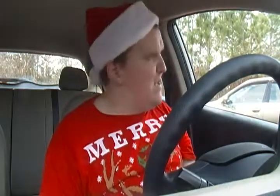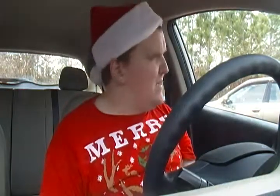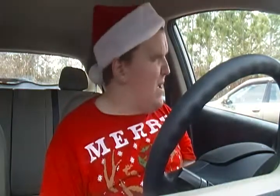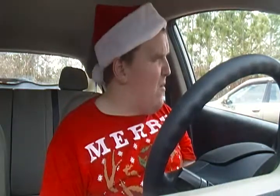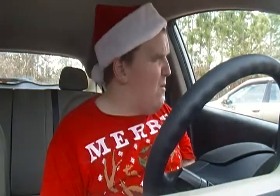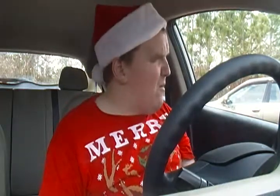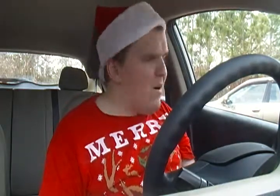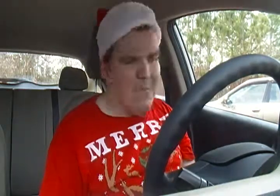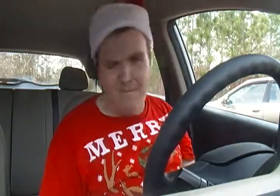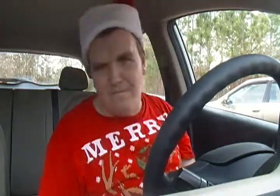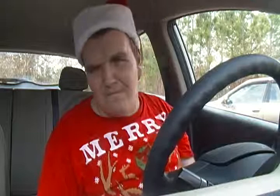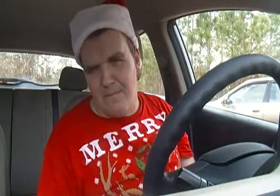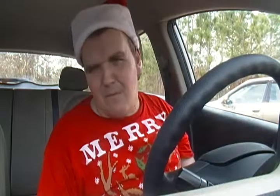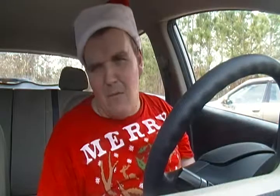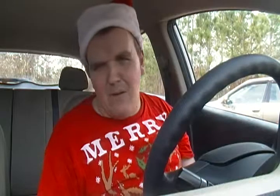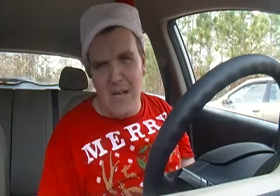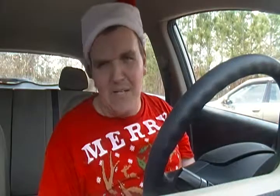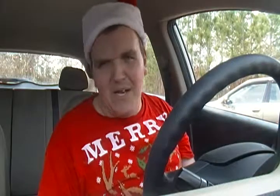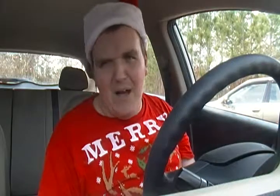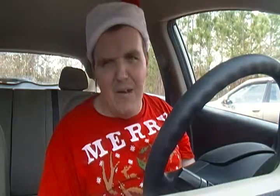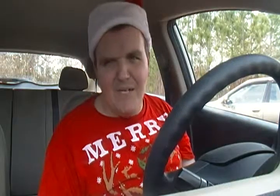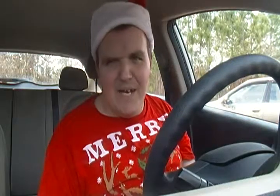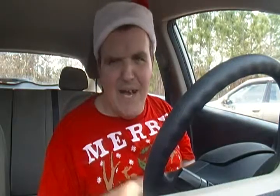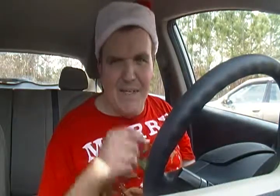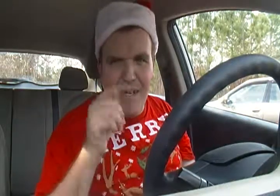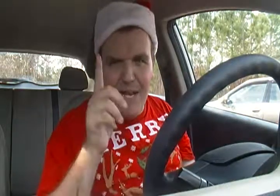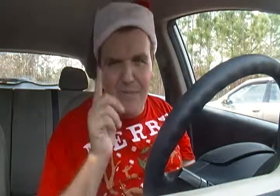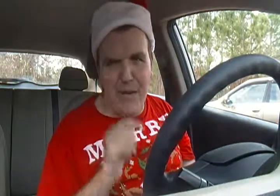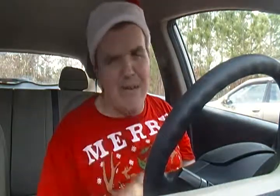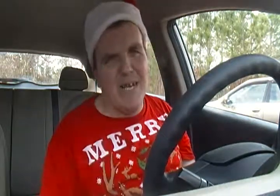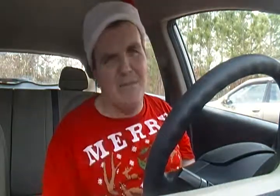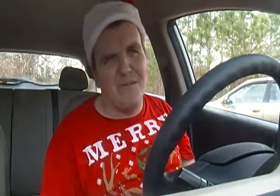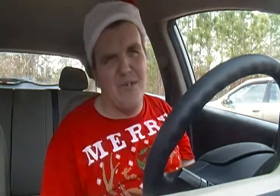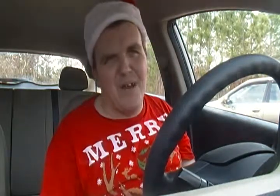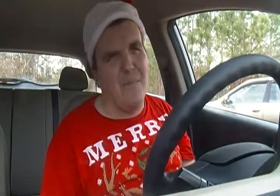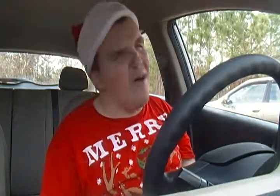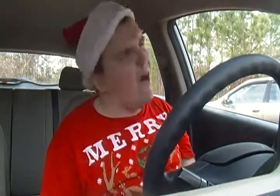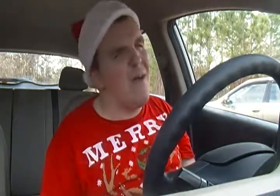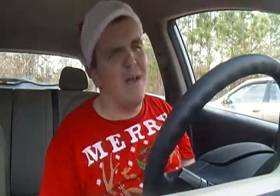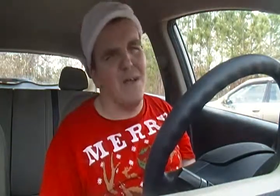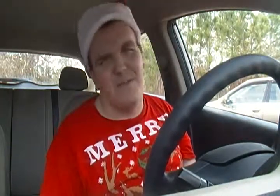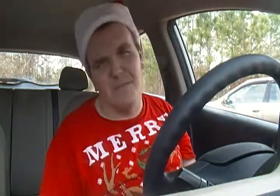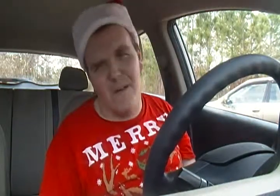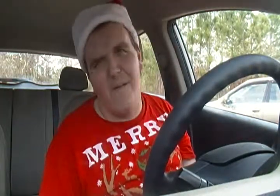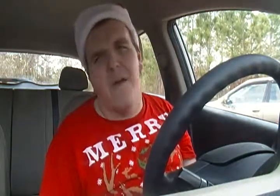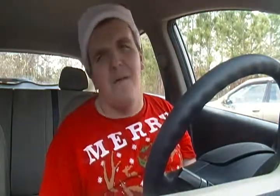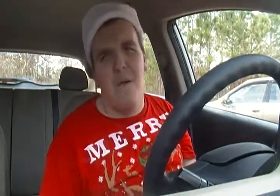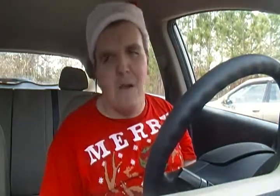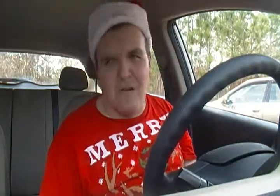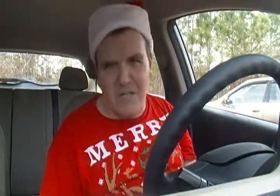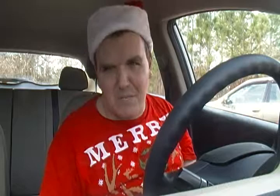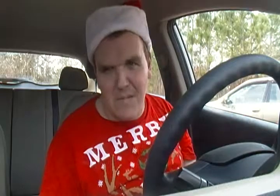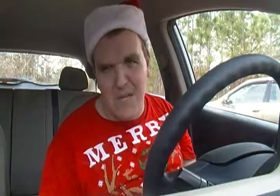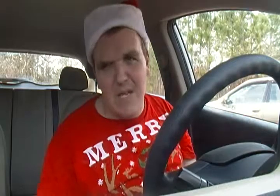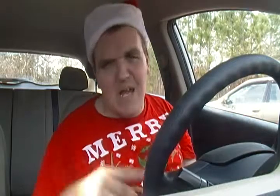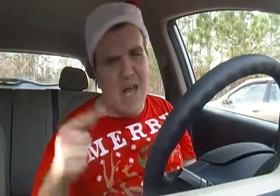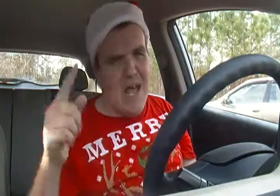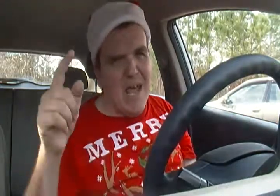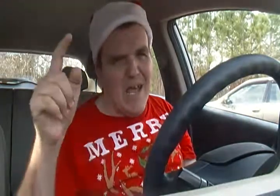so we'll um we'll catch you i'll catch you guys in the next video like comment subscribe all that good youtube stuff merry christmas and